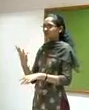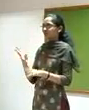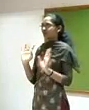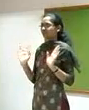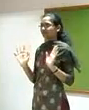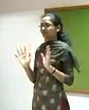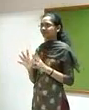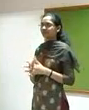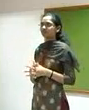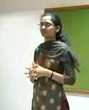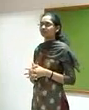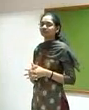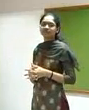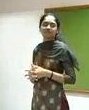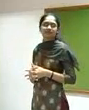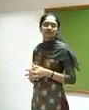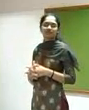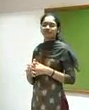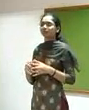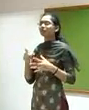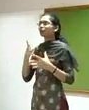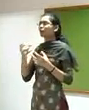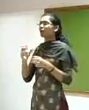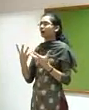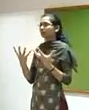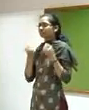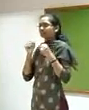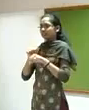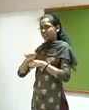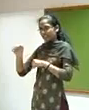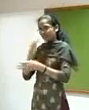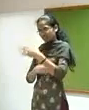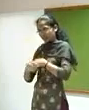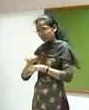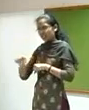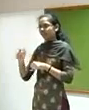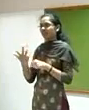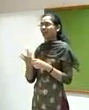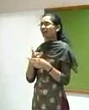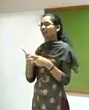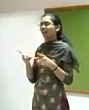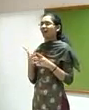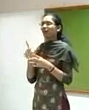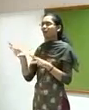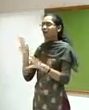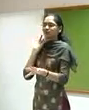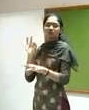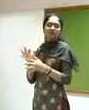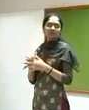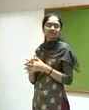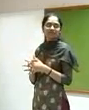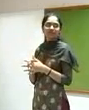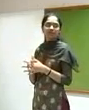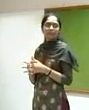disability certificate and what you get through the disability certificate is one kind of entitlements. The